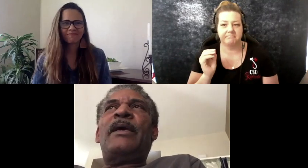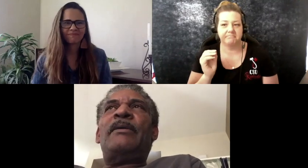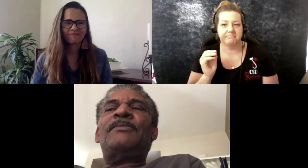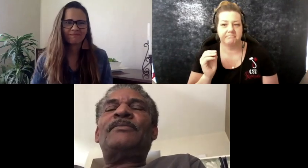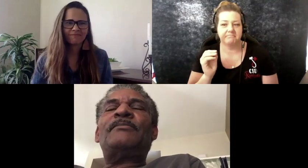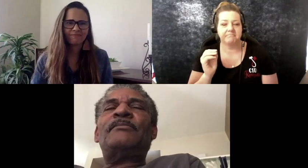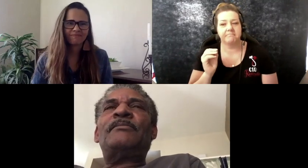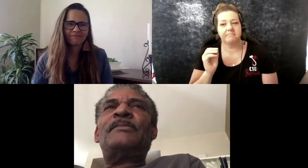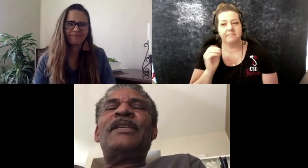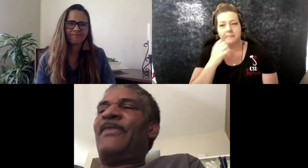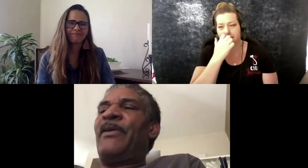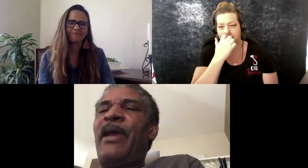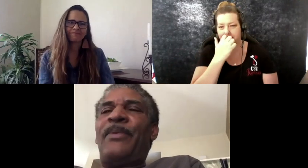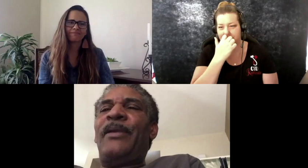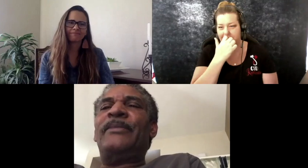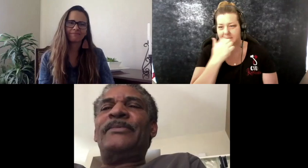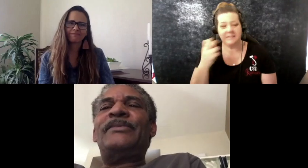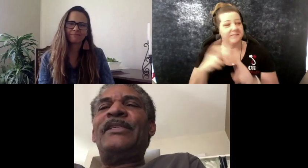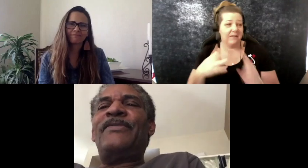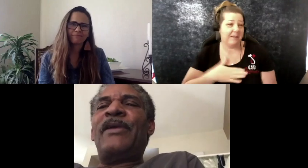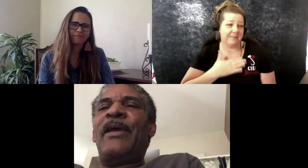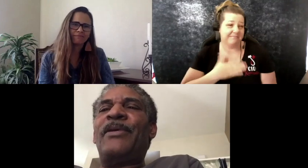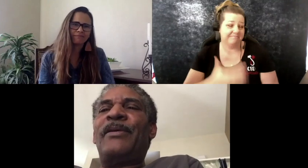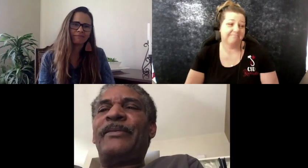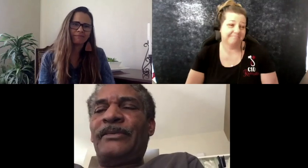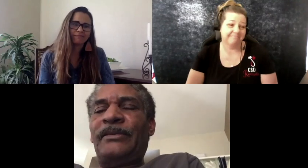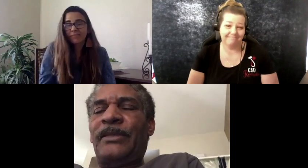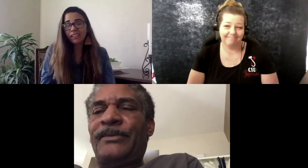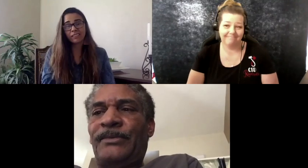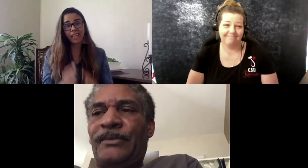he's very happy. He's very happy.